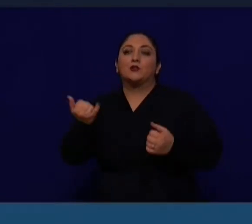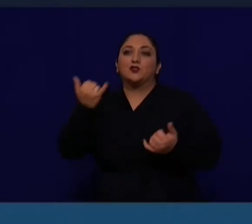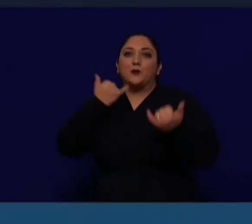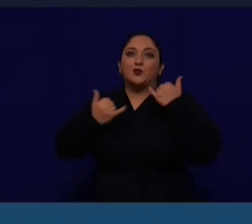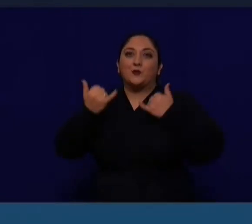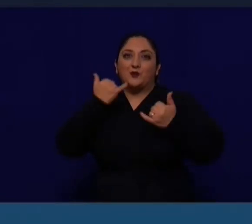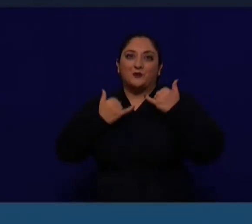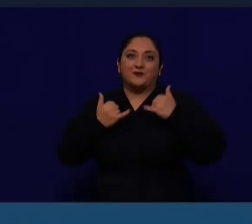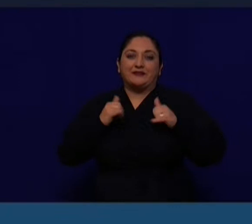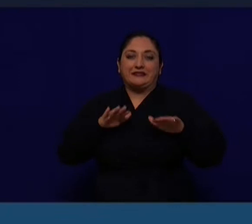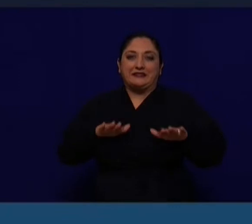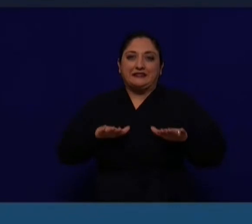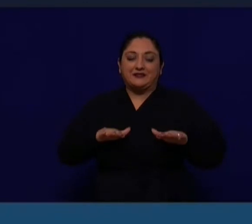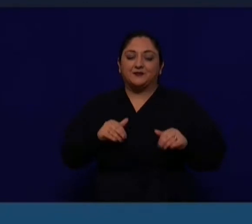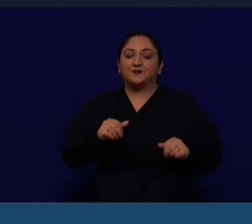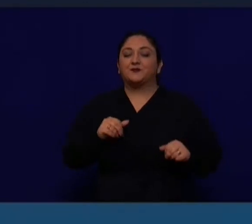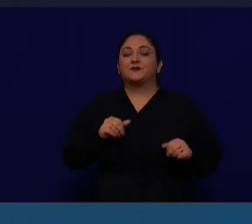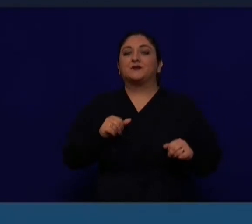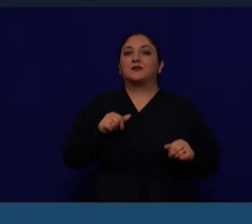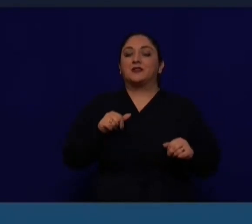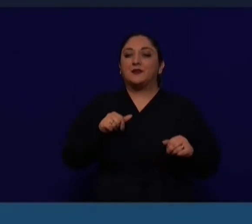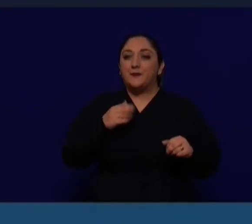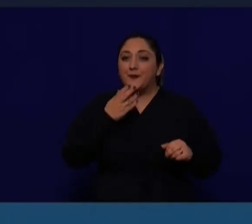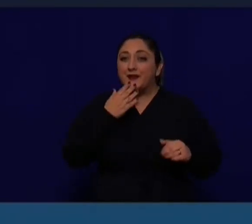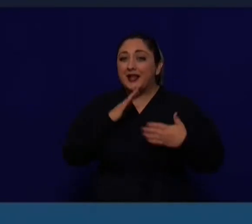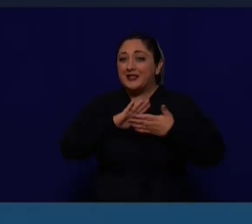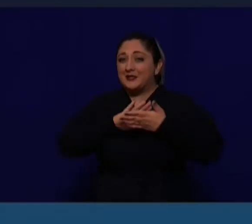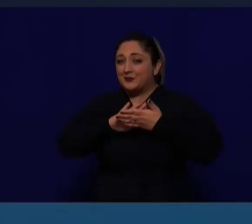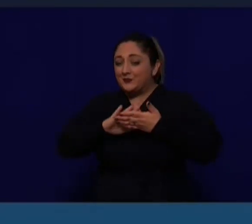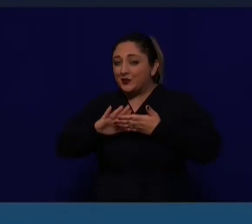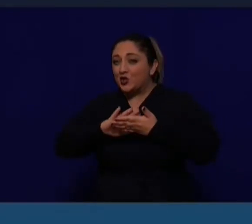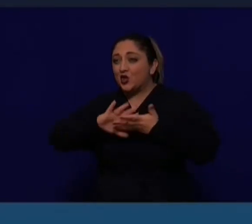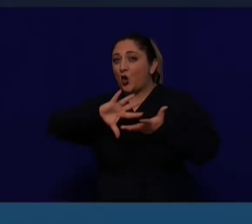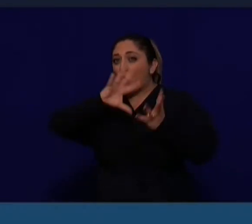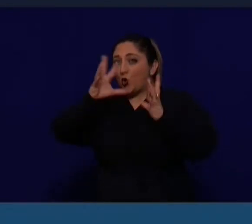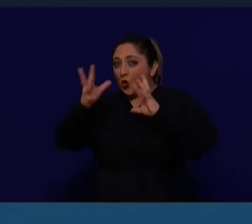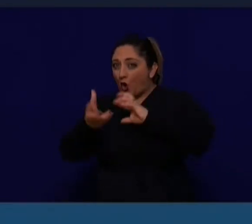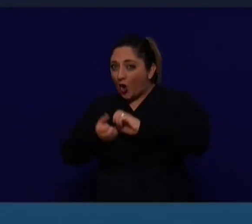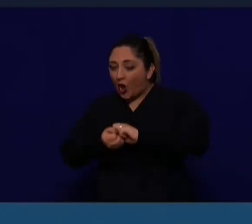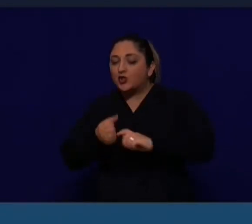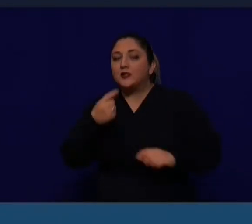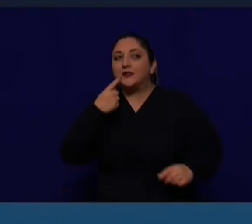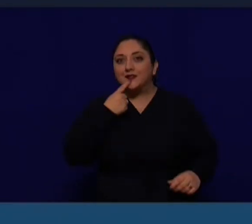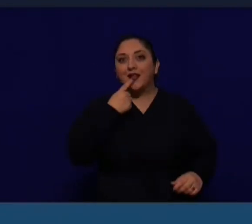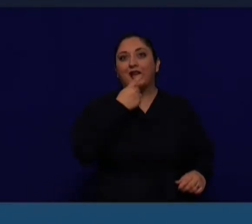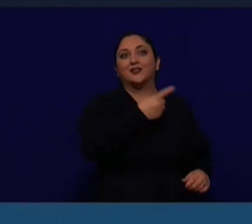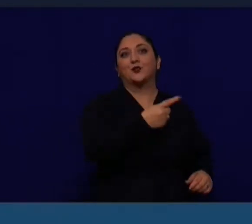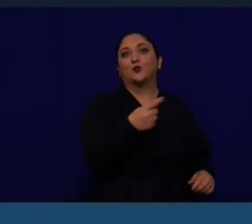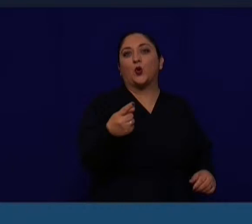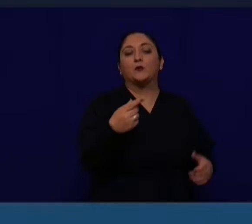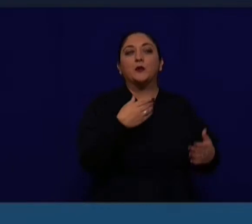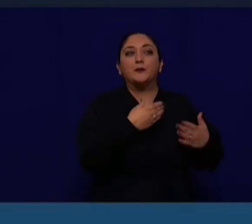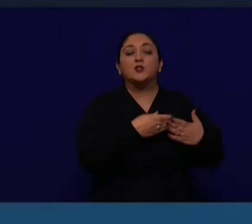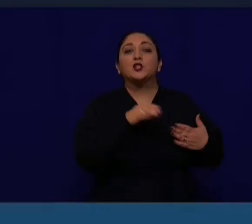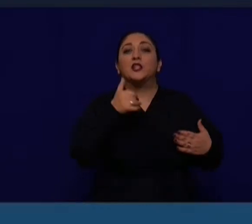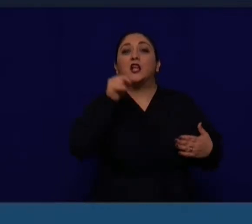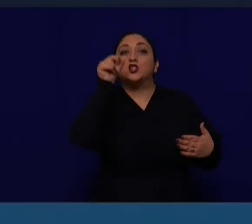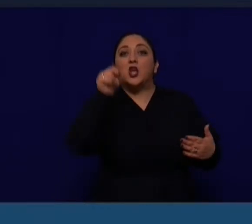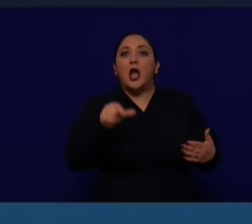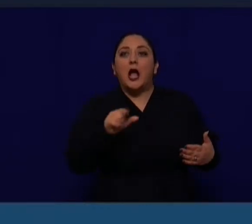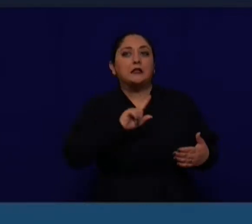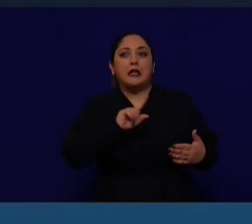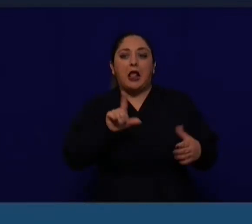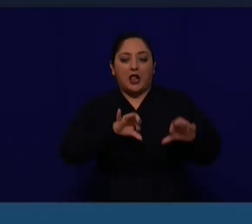bit-tilqim tagħhom. Kif aħna nkunu qegħdin nagħlqu dan il-grupp, aħna ħaninformawkom mill-ewwel. Ħalli bekk aħna nkun tistgħu jekk inti